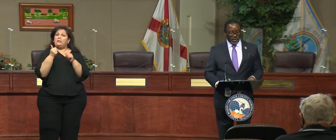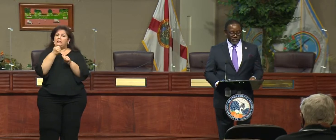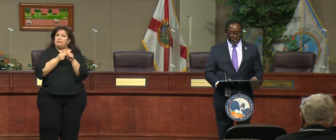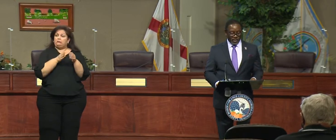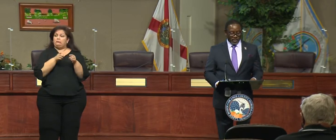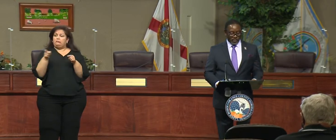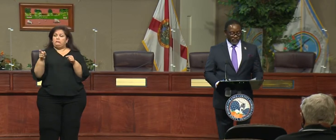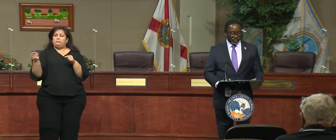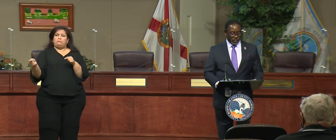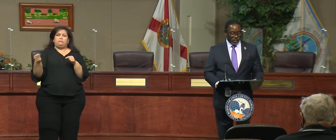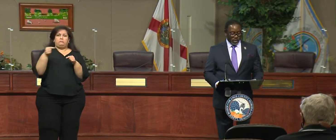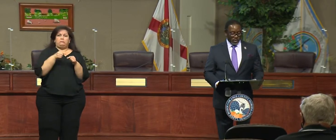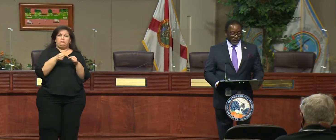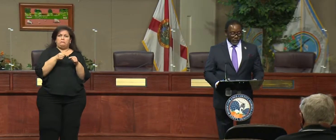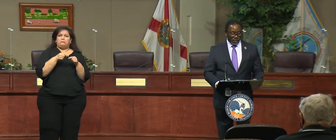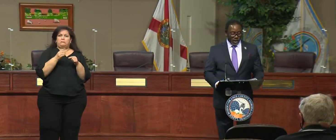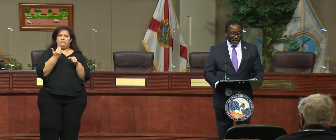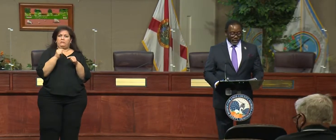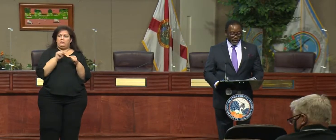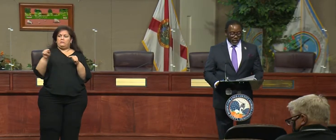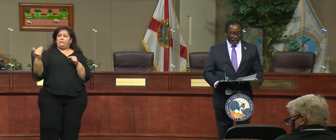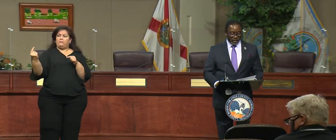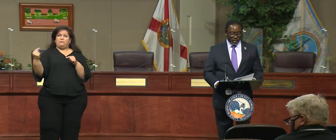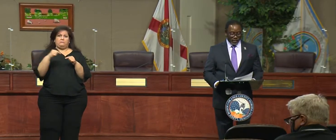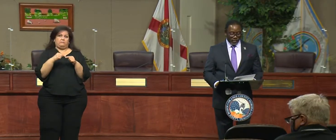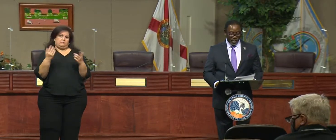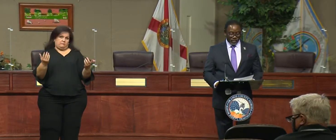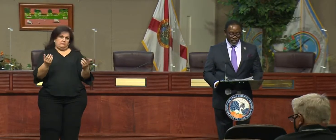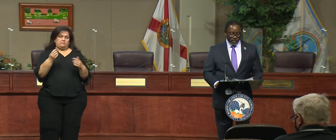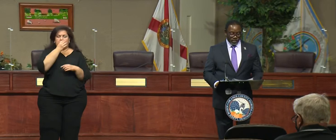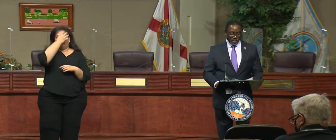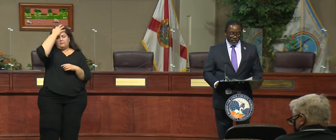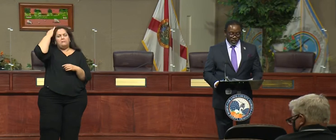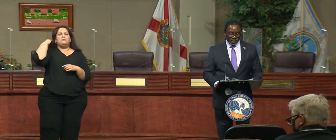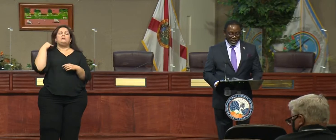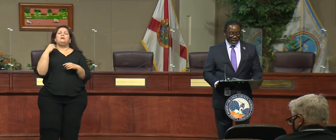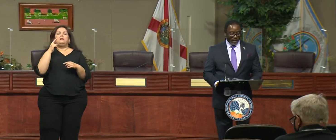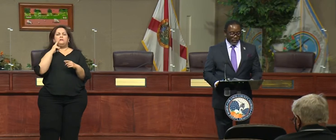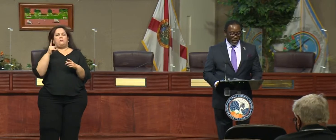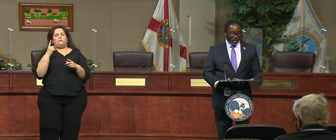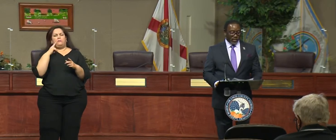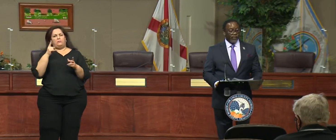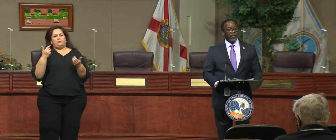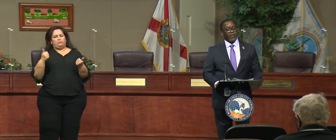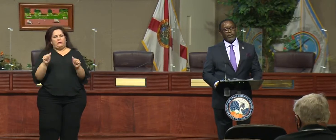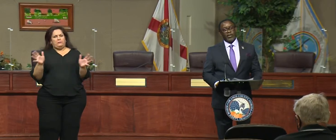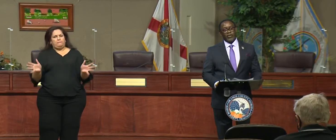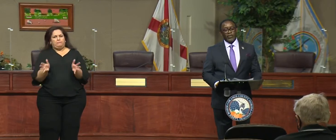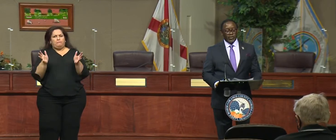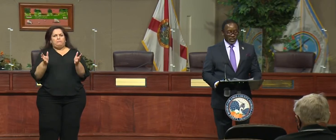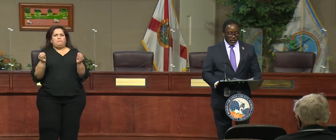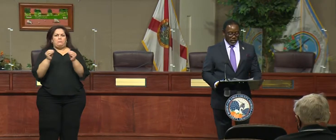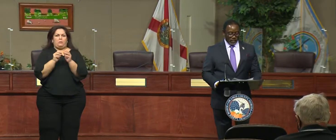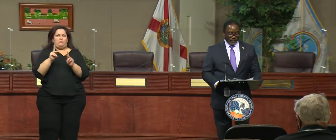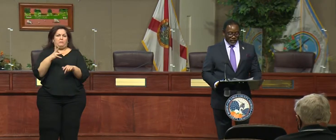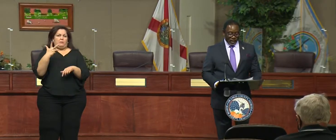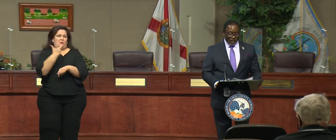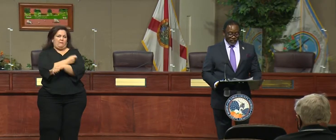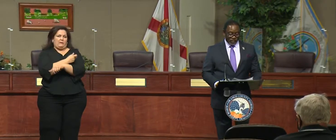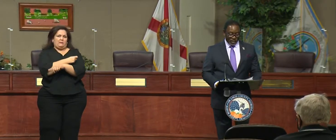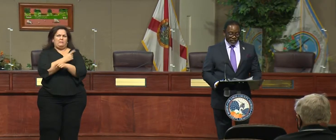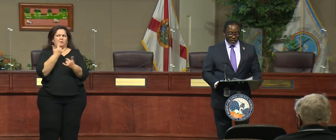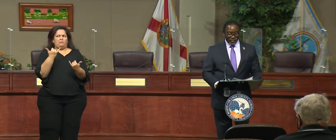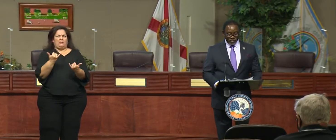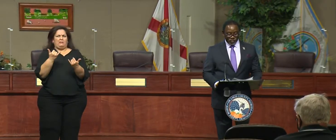may have to pay the difference. The free rides are intended to help stem the declining pace of immunizations and